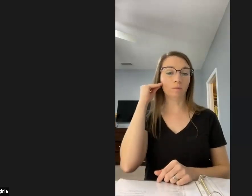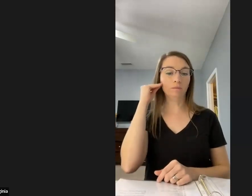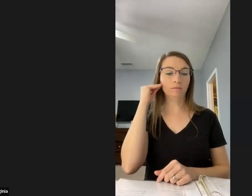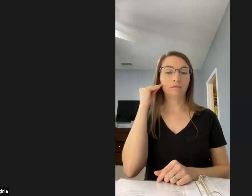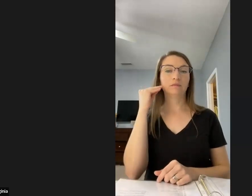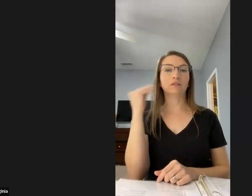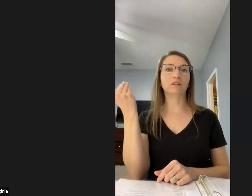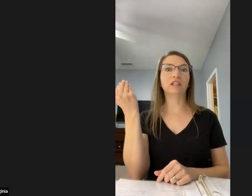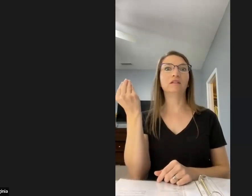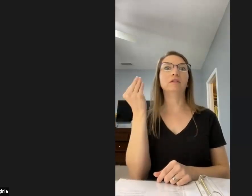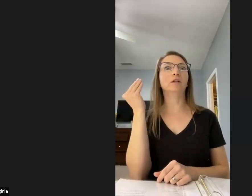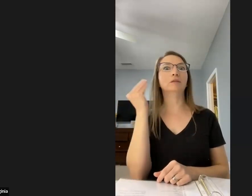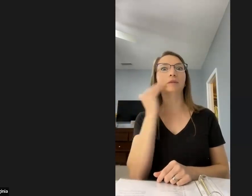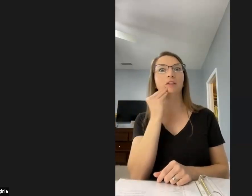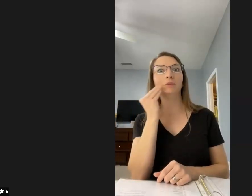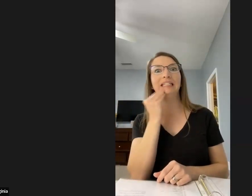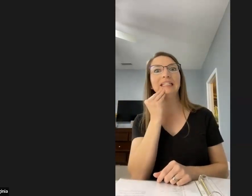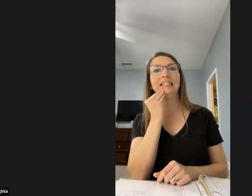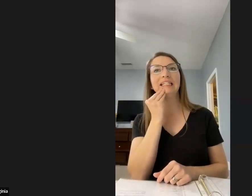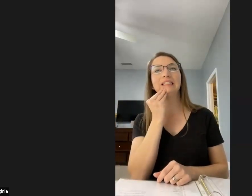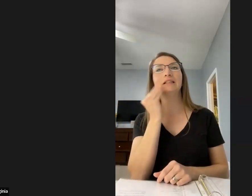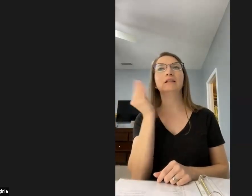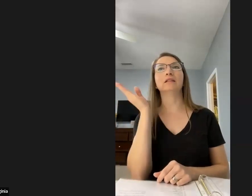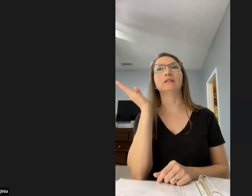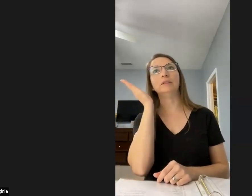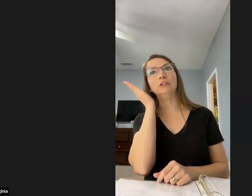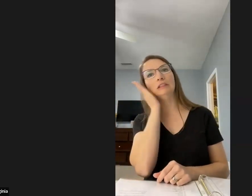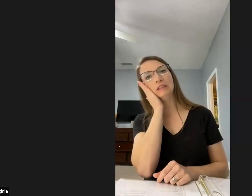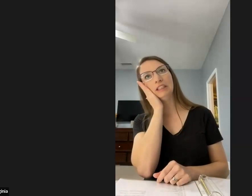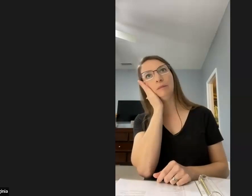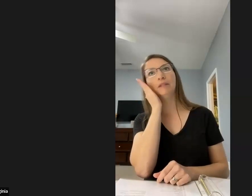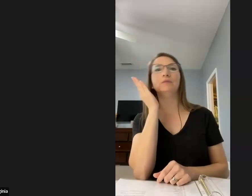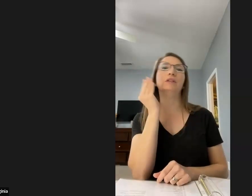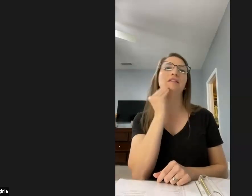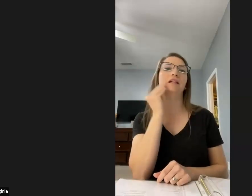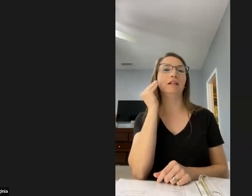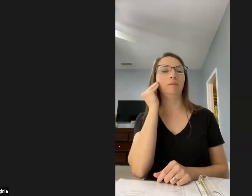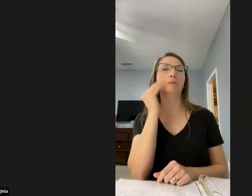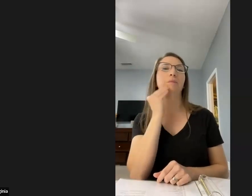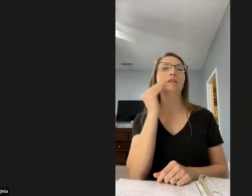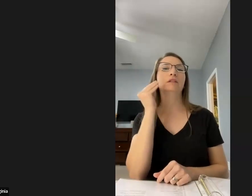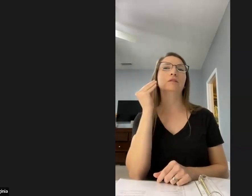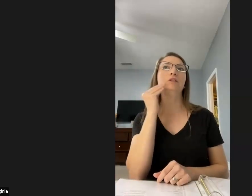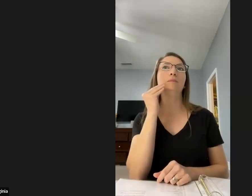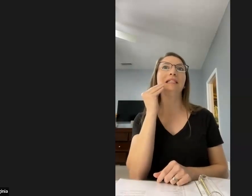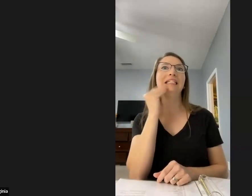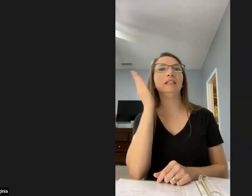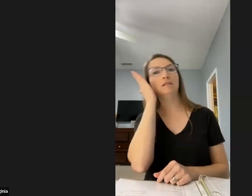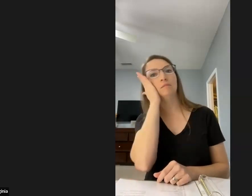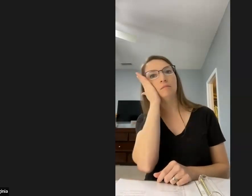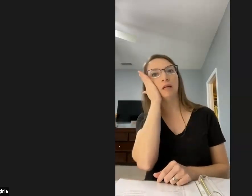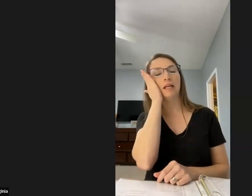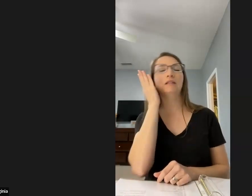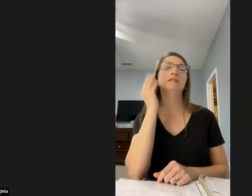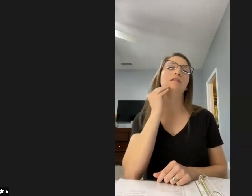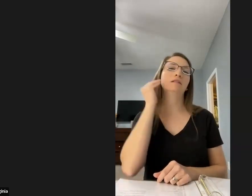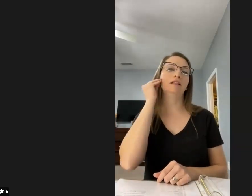Home. So think of, that's where you eat, that's where you sleep, that's where that sign came from. So it used to be eat, bed, now